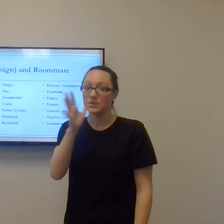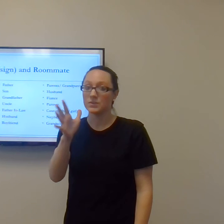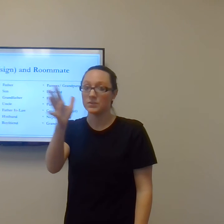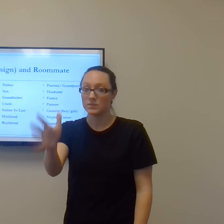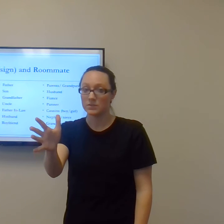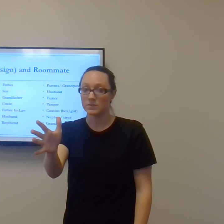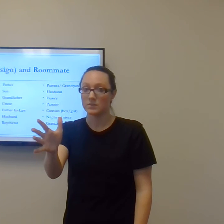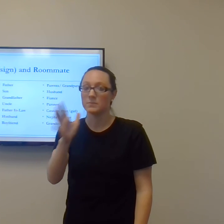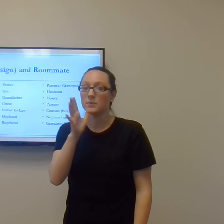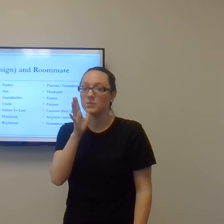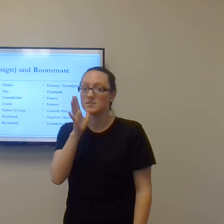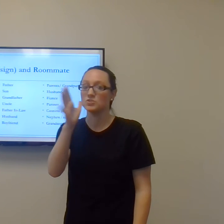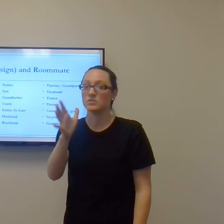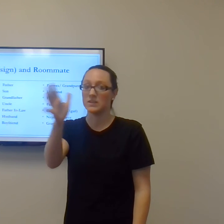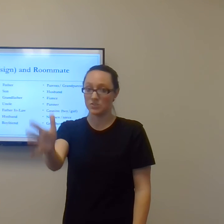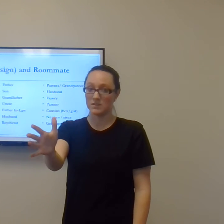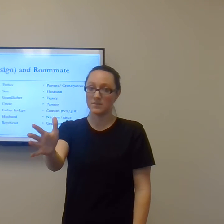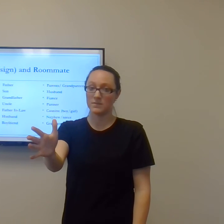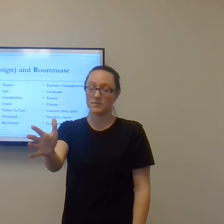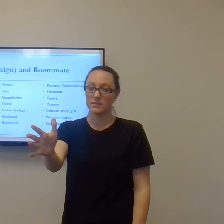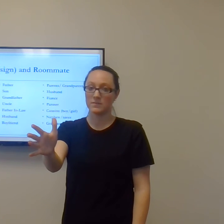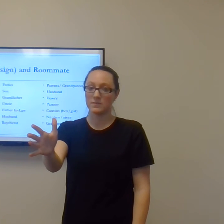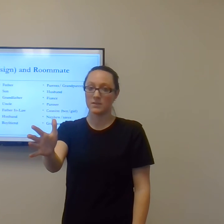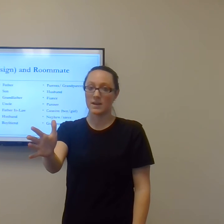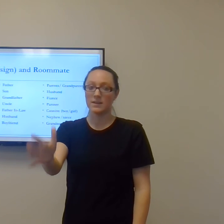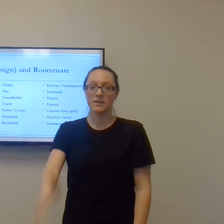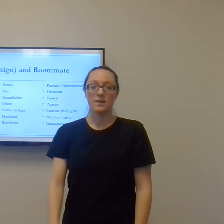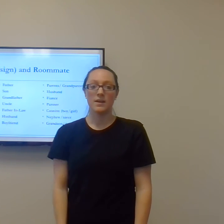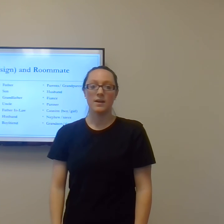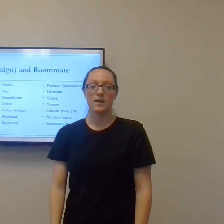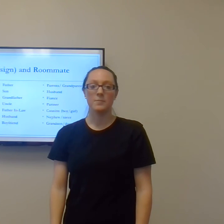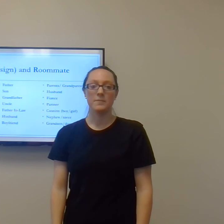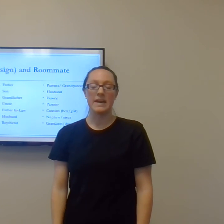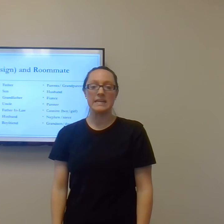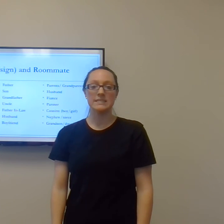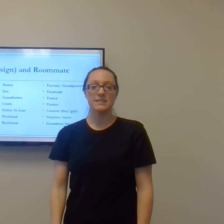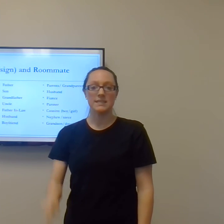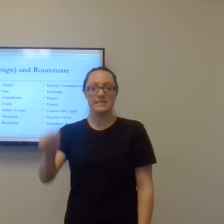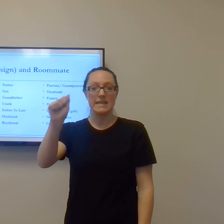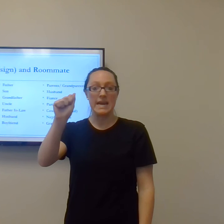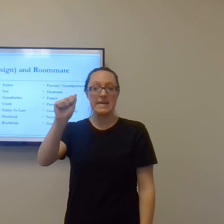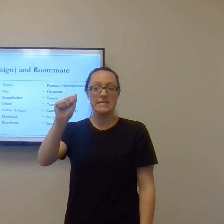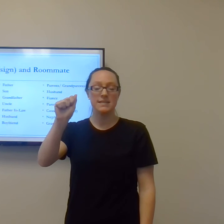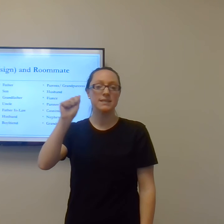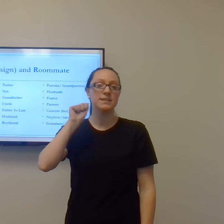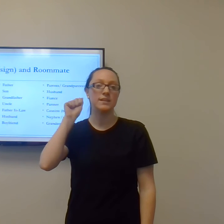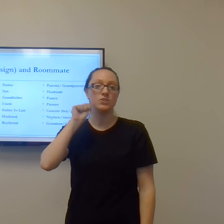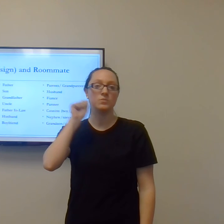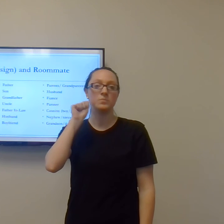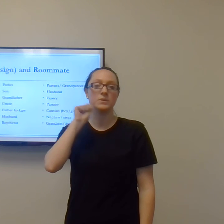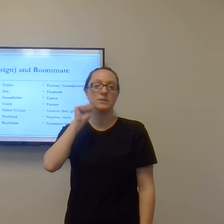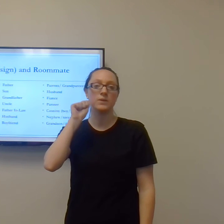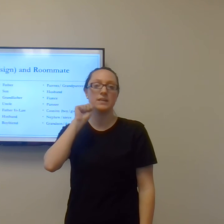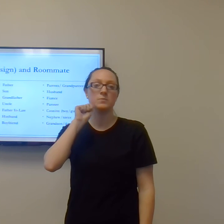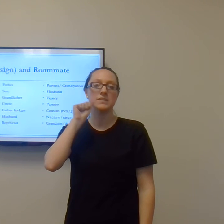mother, but with some generation. Okay. Aunt is an A, and you put it right here beside